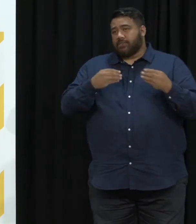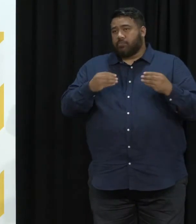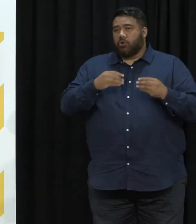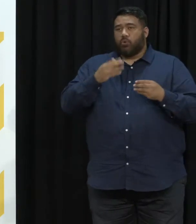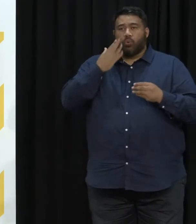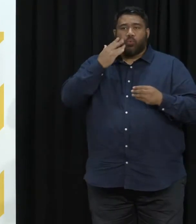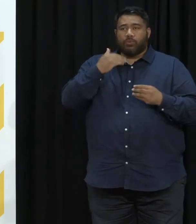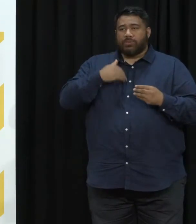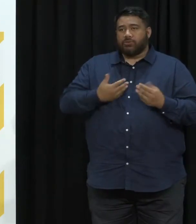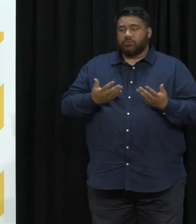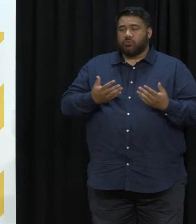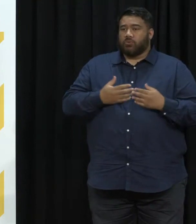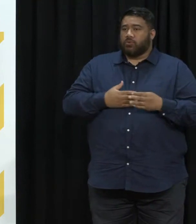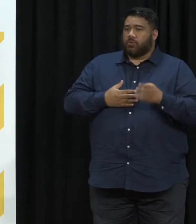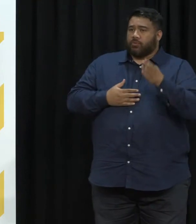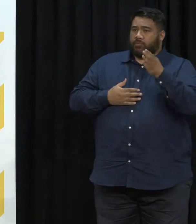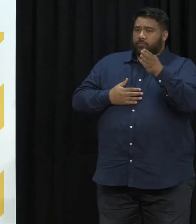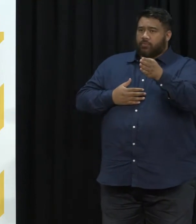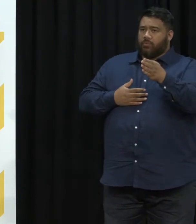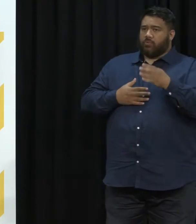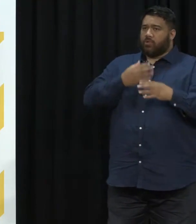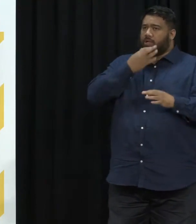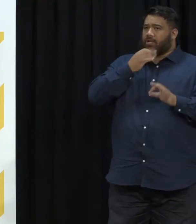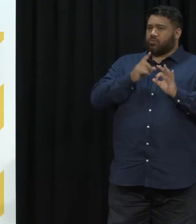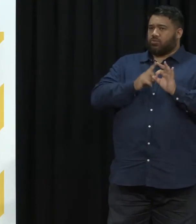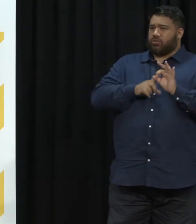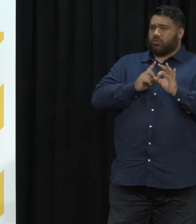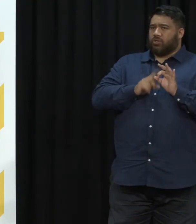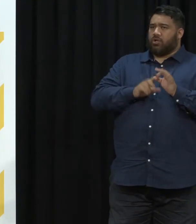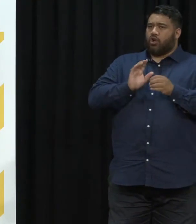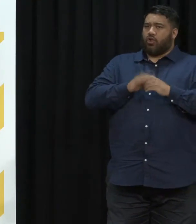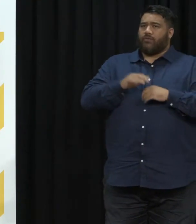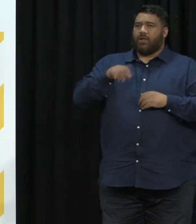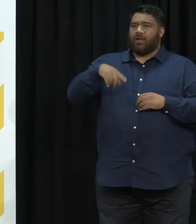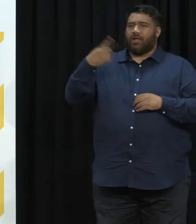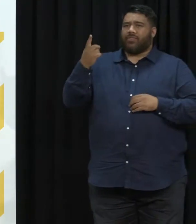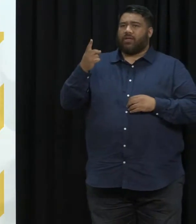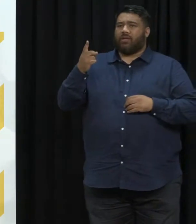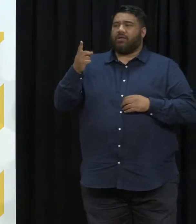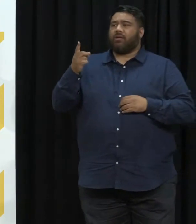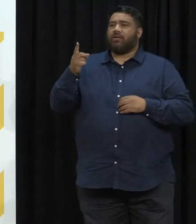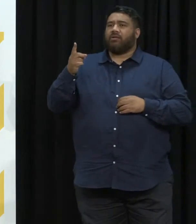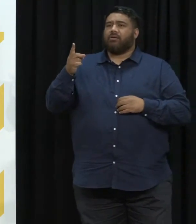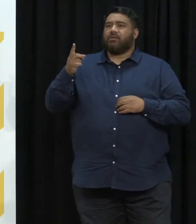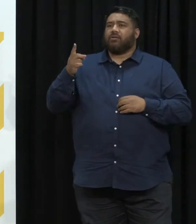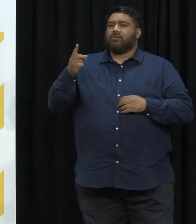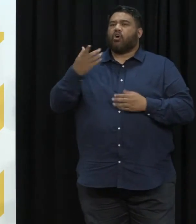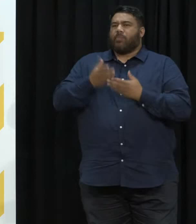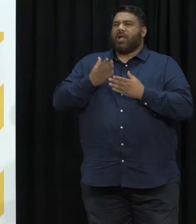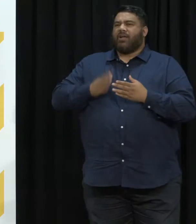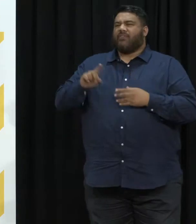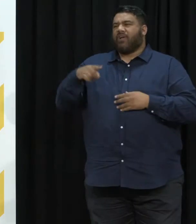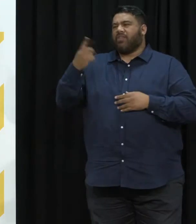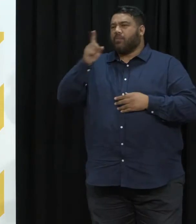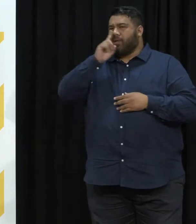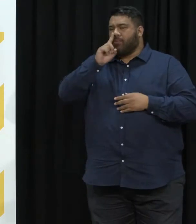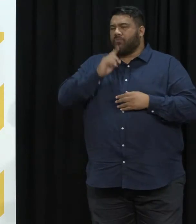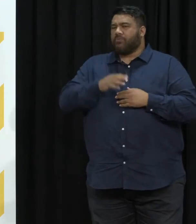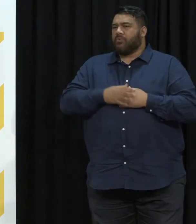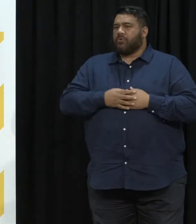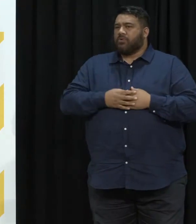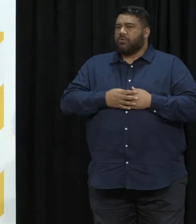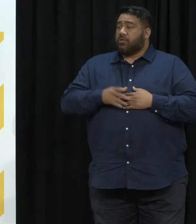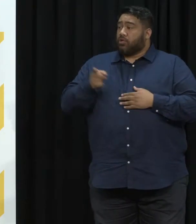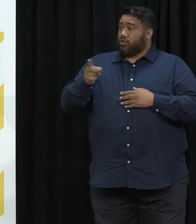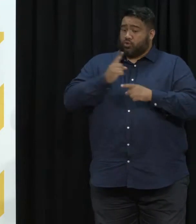Jessica, then Ben. Can I ask some questions, just two questions for other reporters? In terms of your communication, when you were talking about trying to get the message